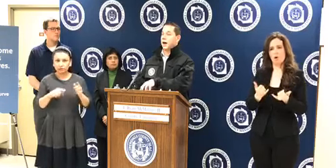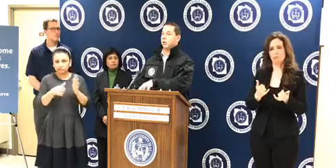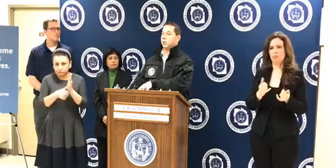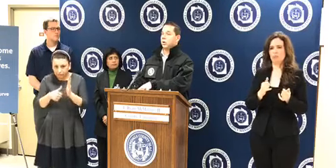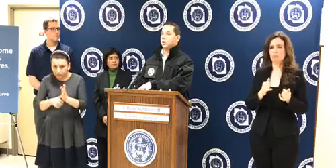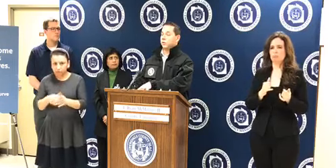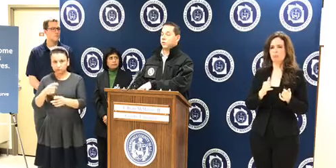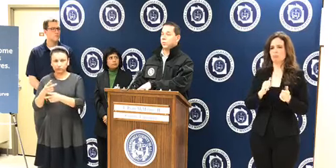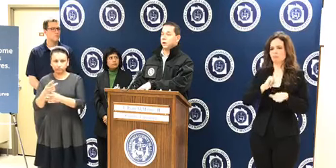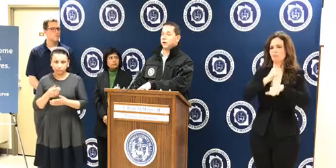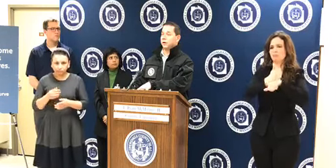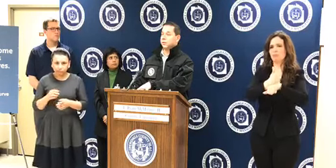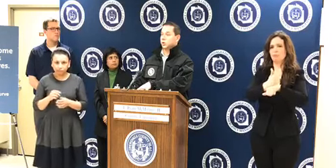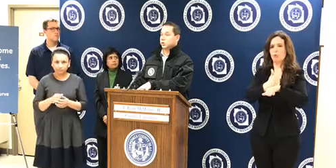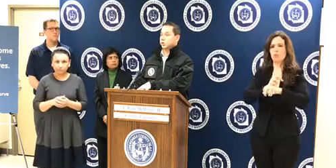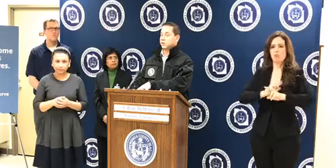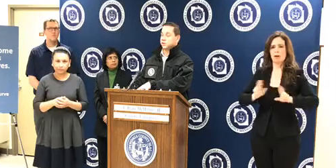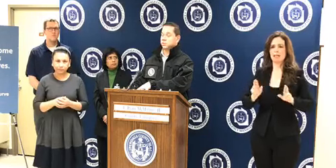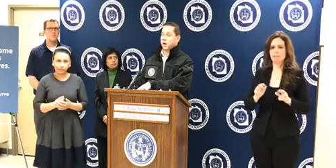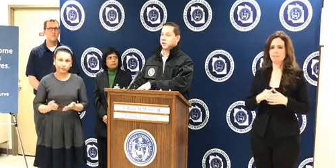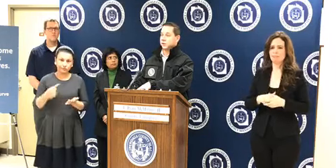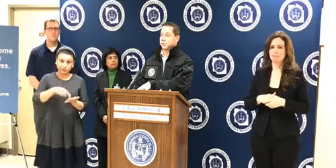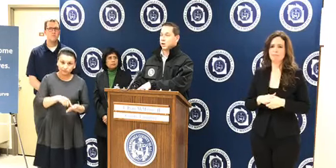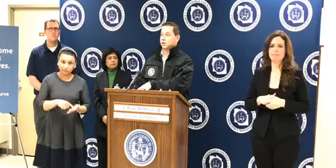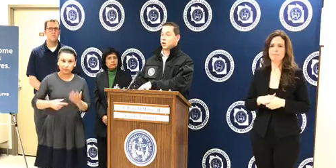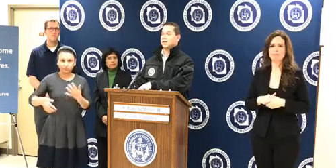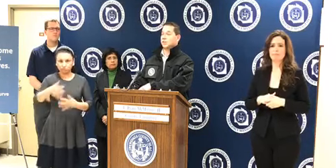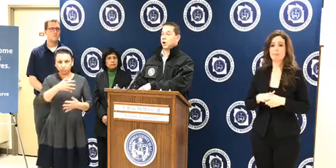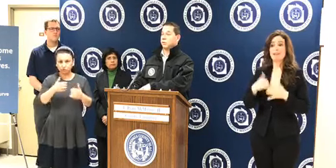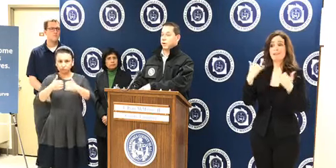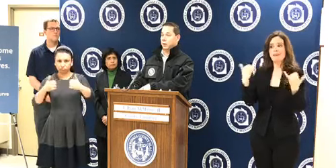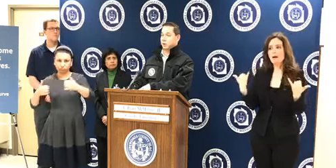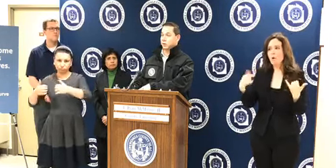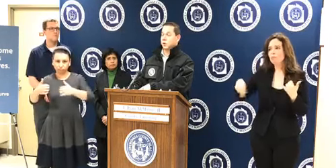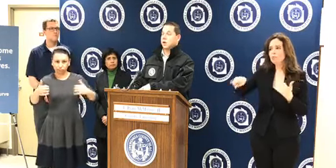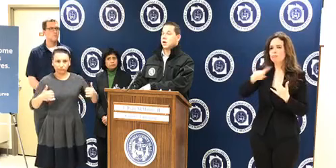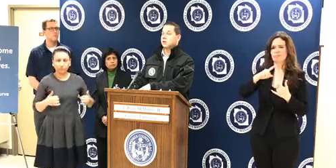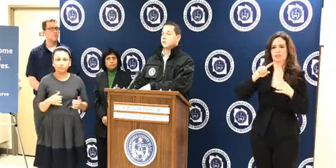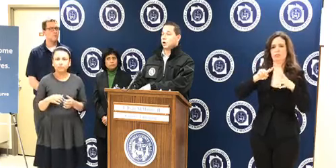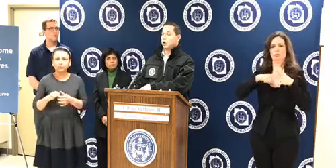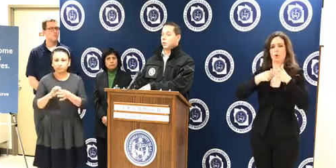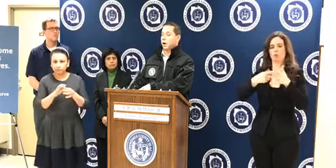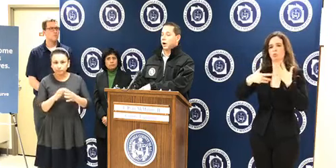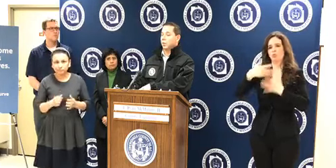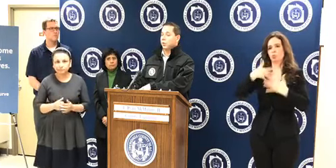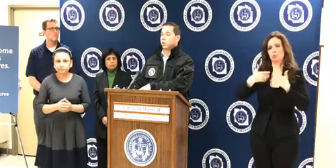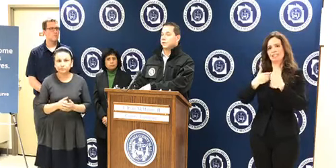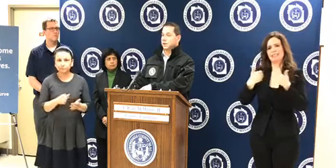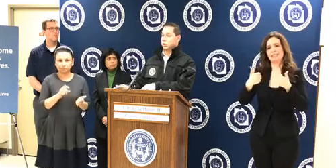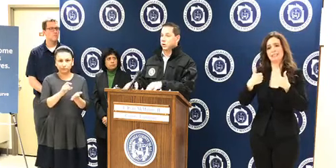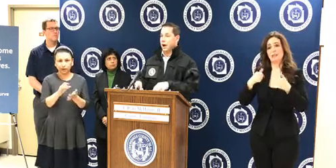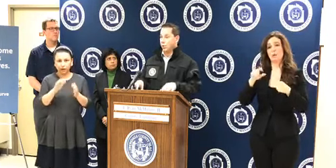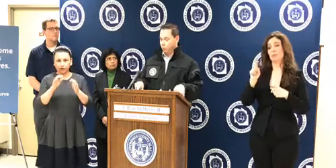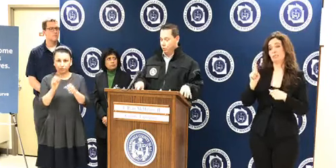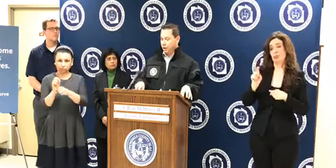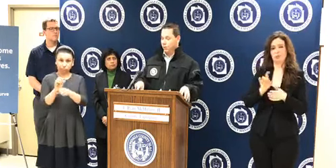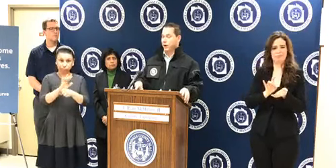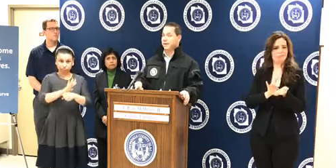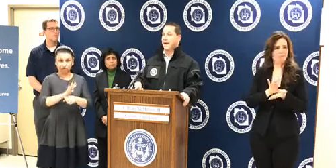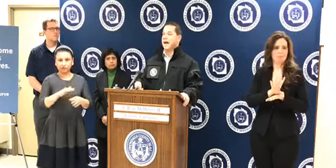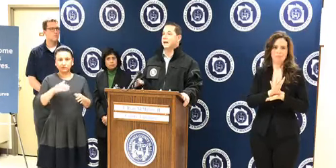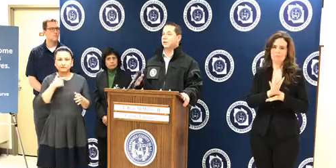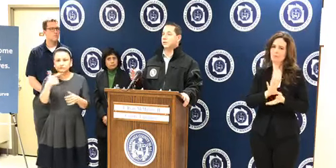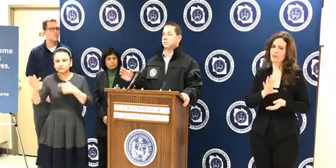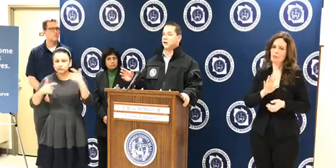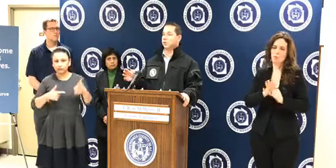and now we've implemented social distancing policies to try to starve the virus. And so we will continue now. We're at